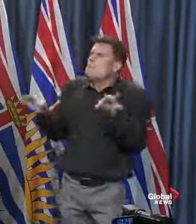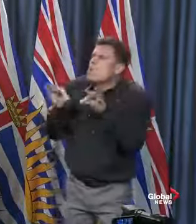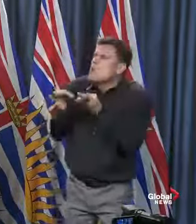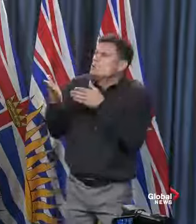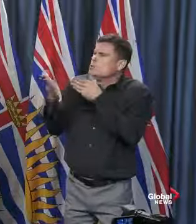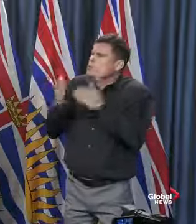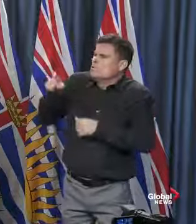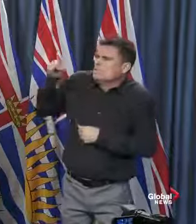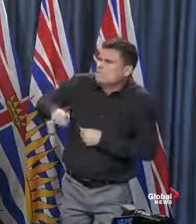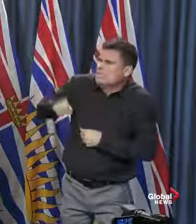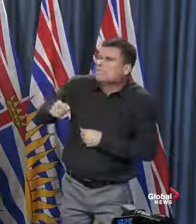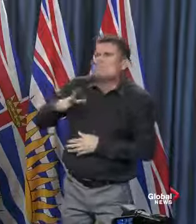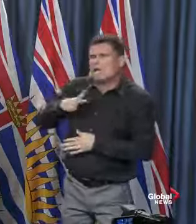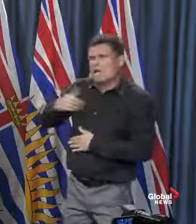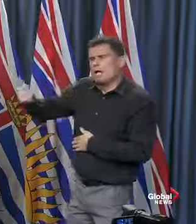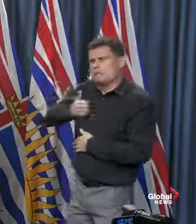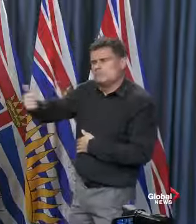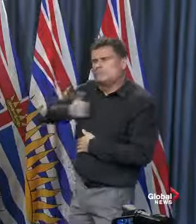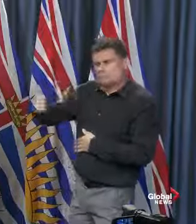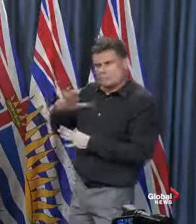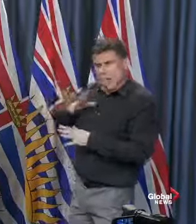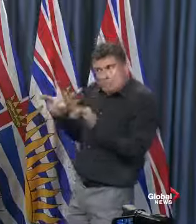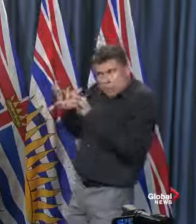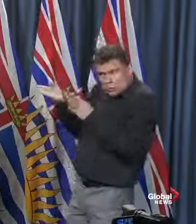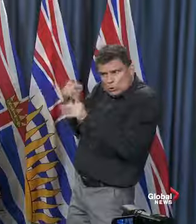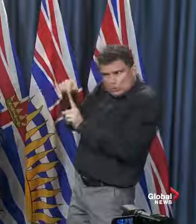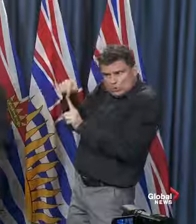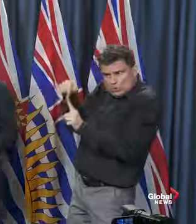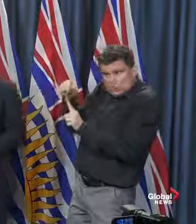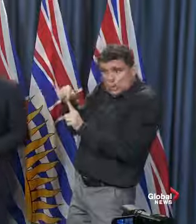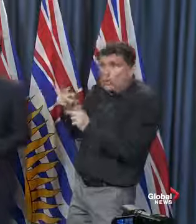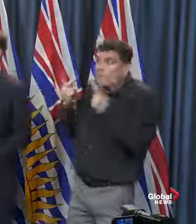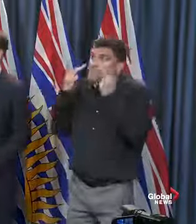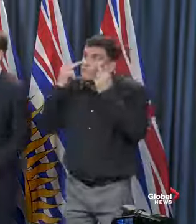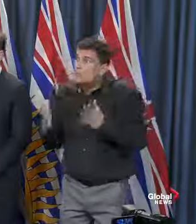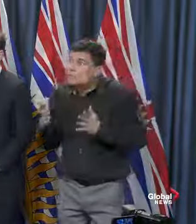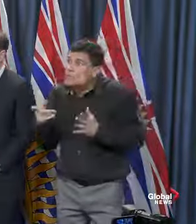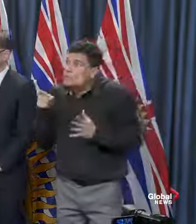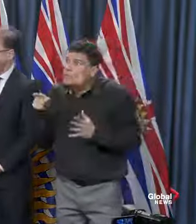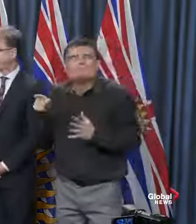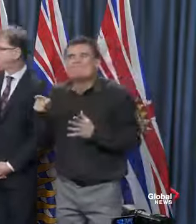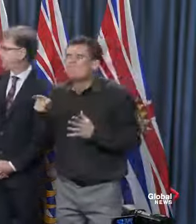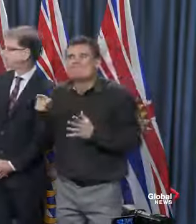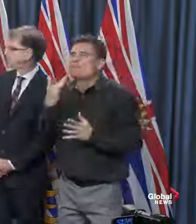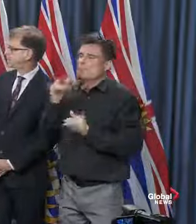think clearly we're saying to people, don't come. Just to follow, just not